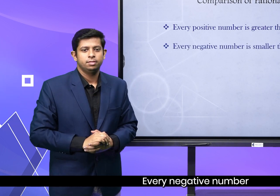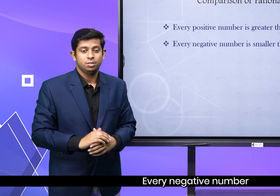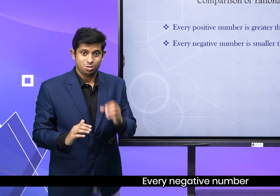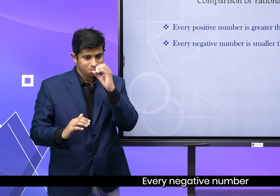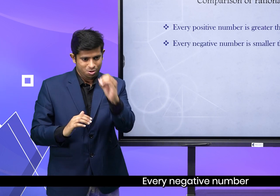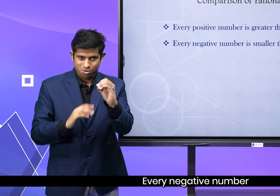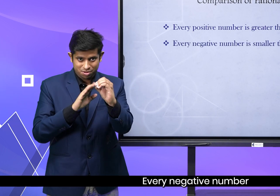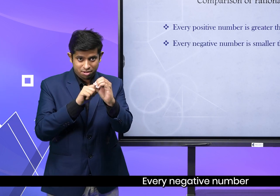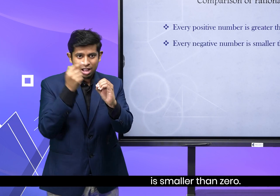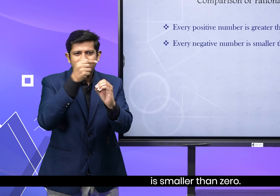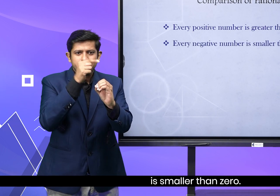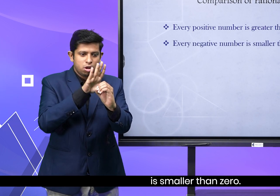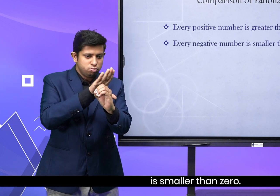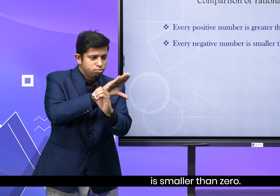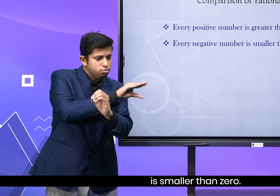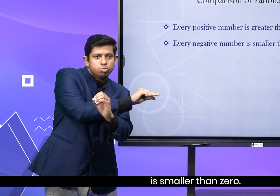Every negative number is smaller than 0.